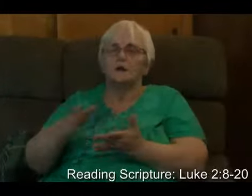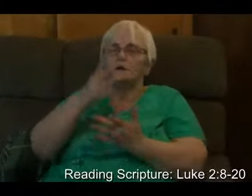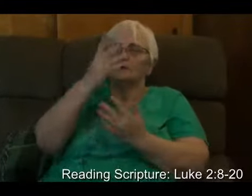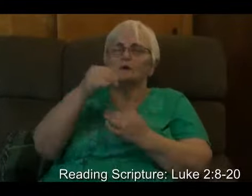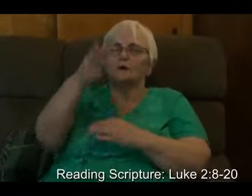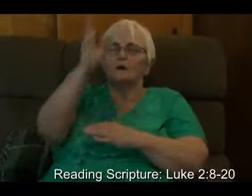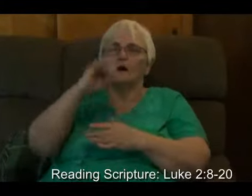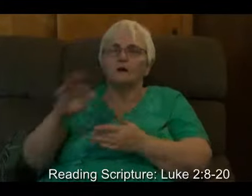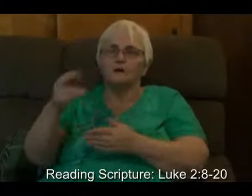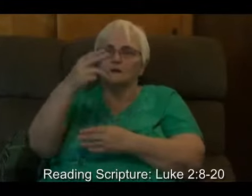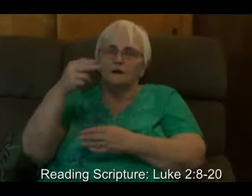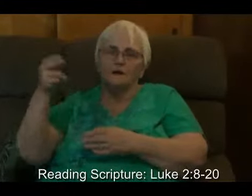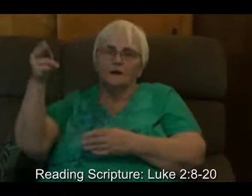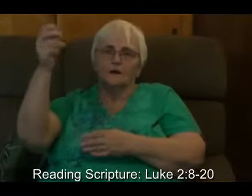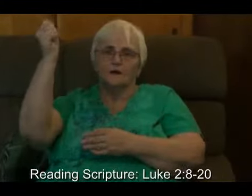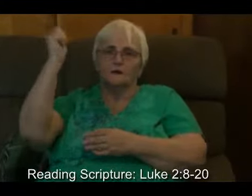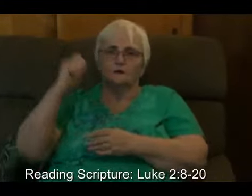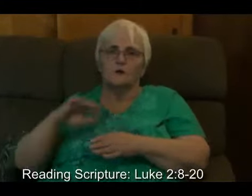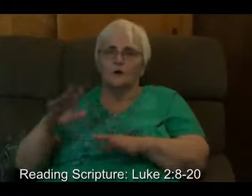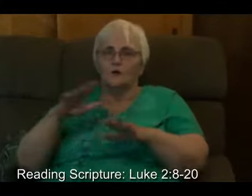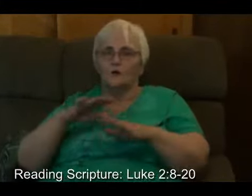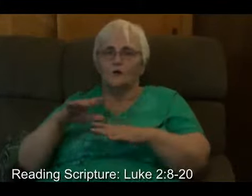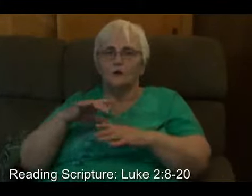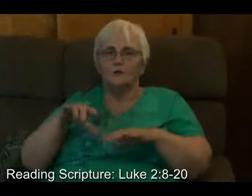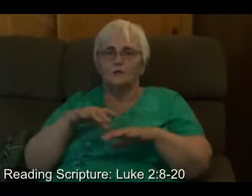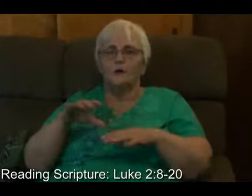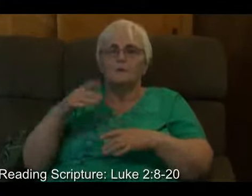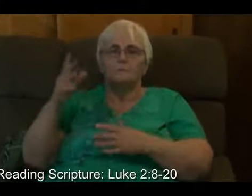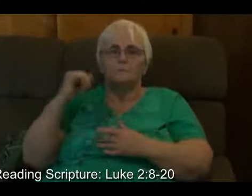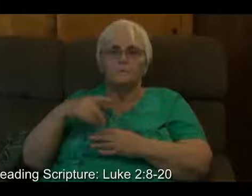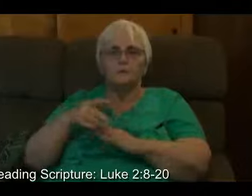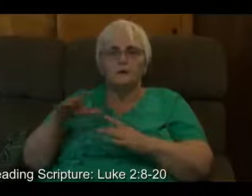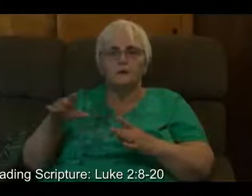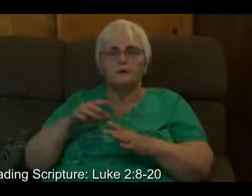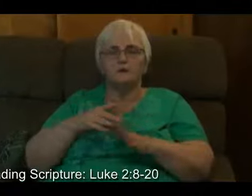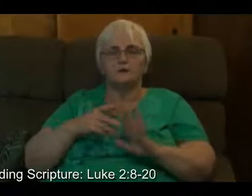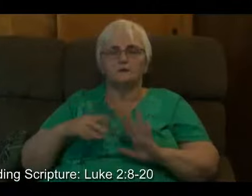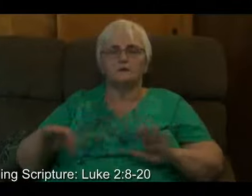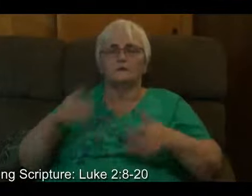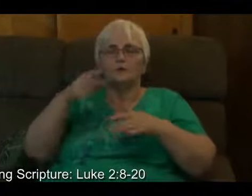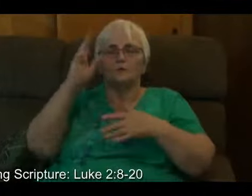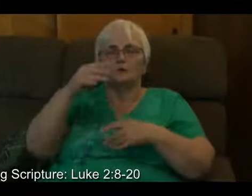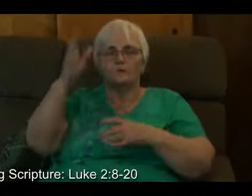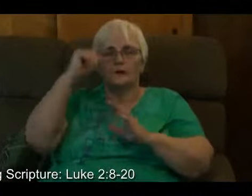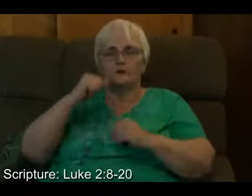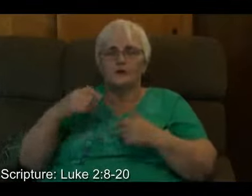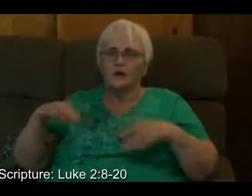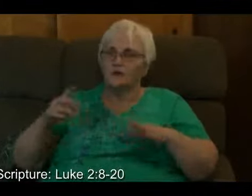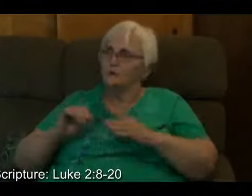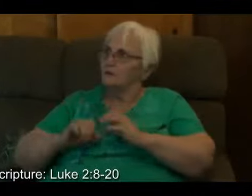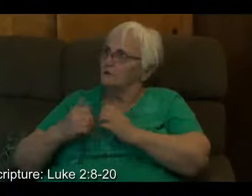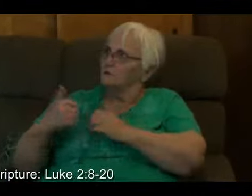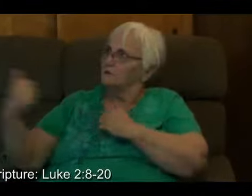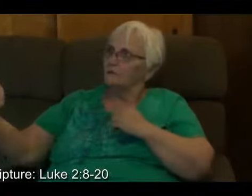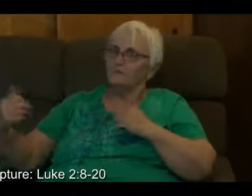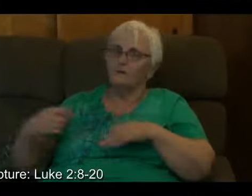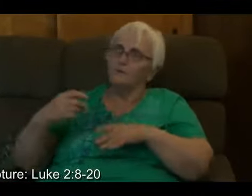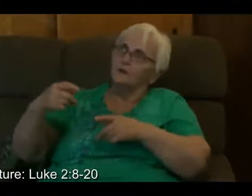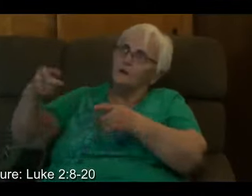highest. And on earth peace, goodwill toward men. So it was, when the angels had gone away from them into heaven, that the shepherds said to